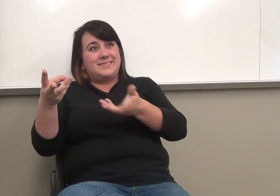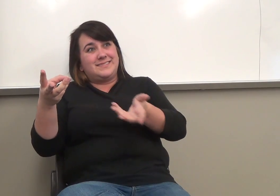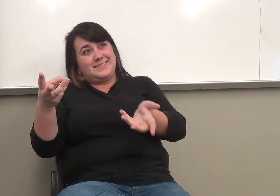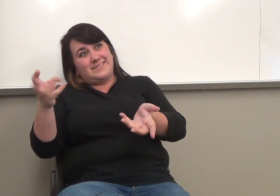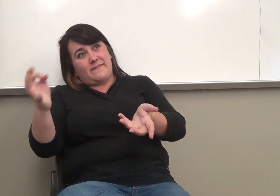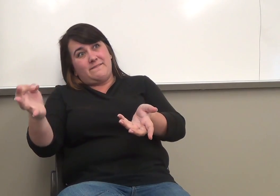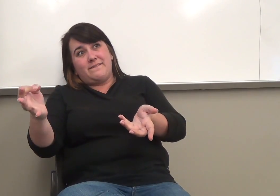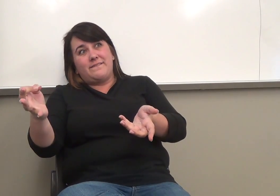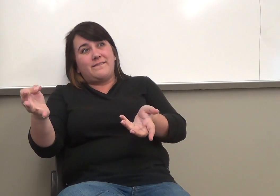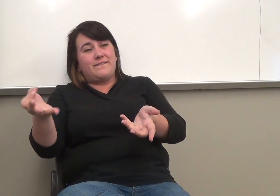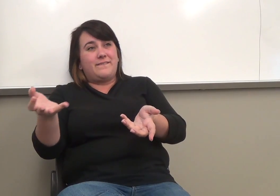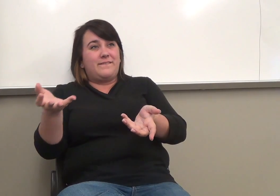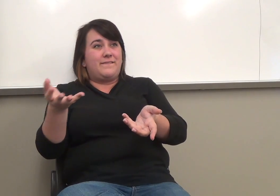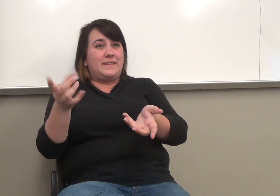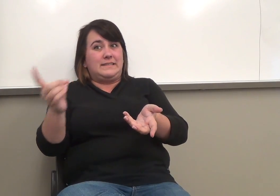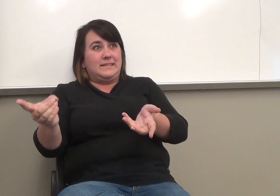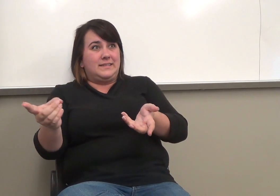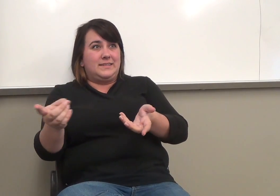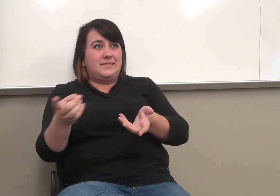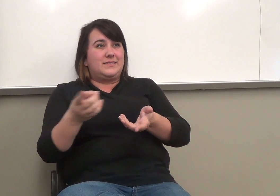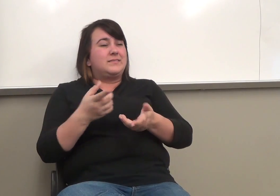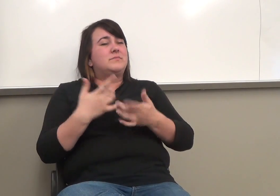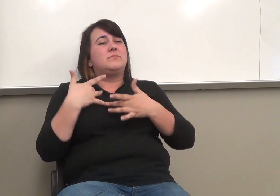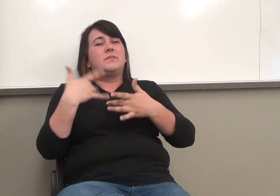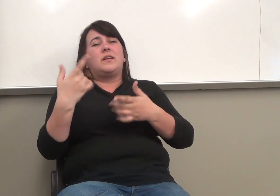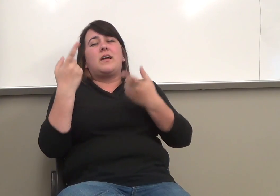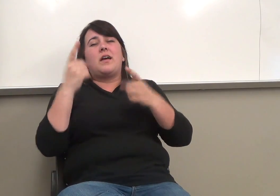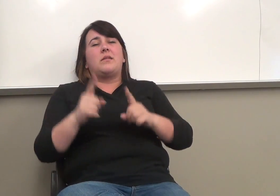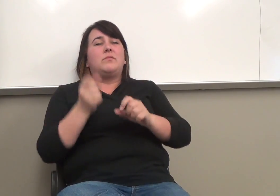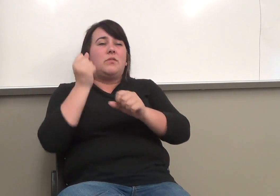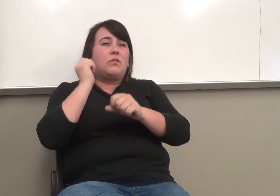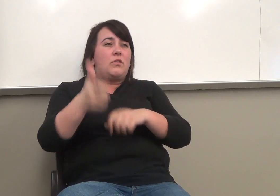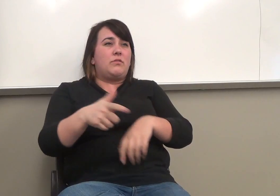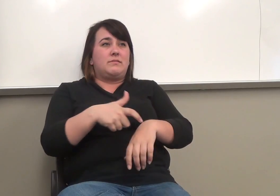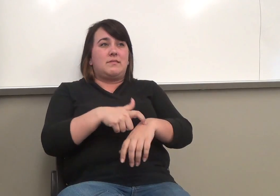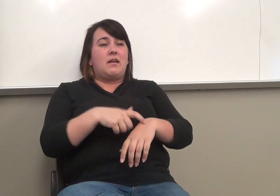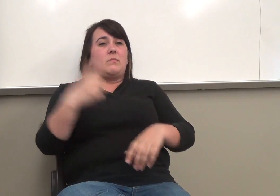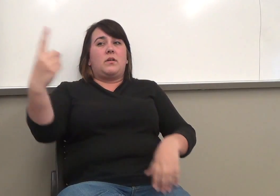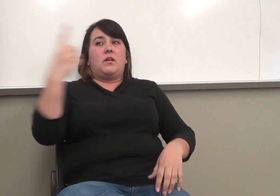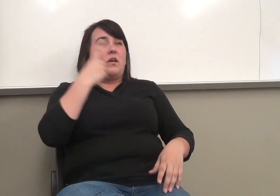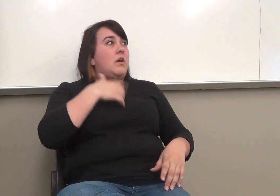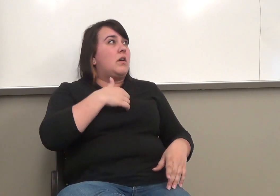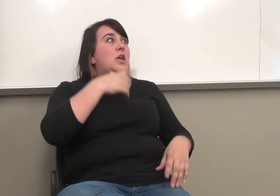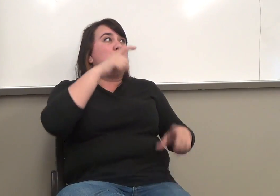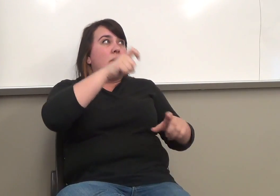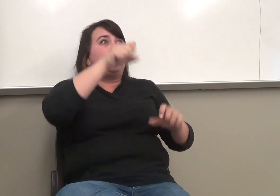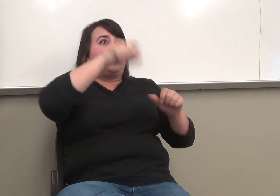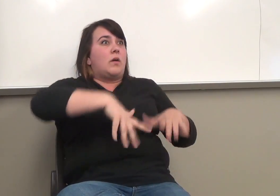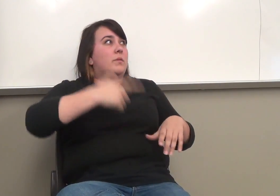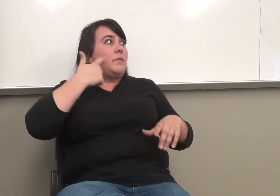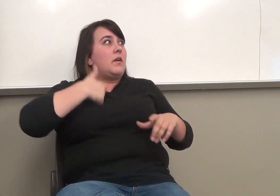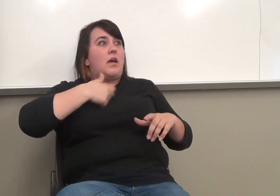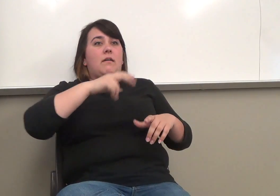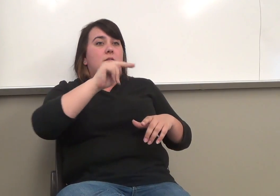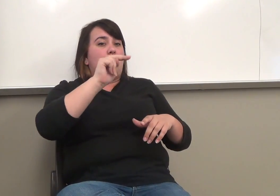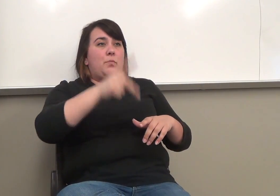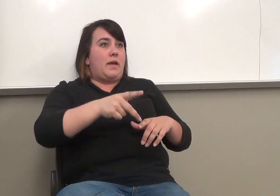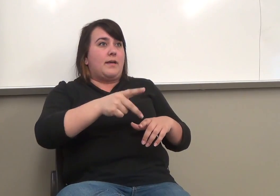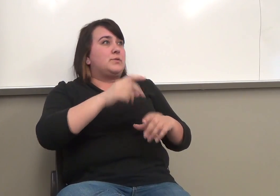says, Miss Penny, you have to drop because I can't afford to get a no credit in this class. And I say, you know what, I can't. After this